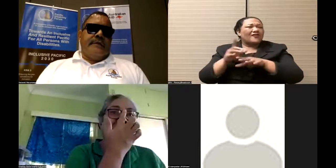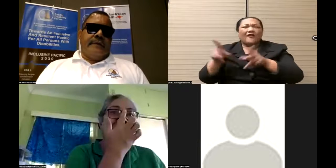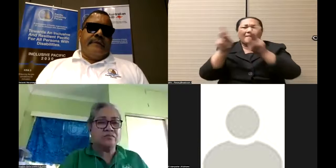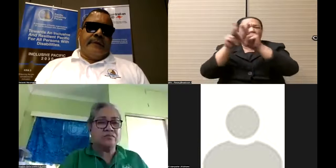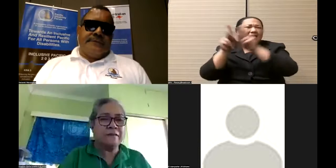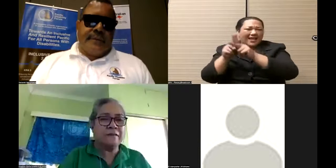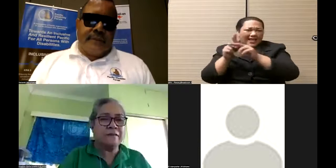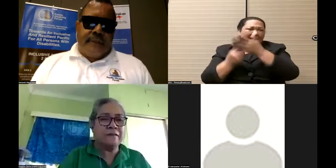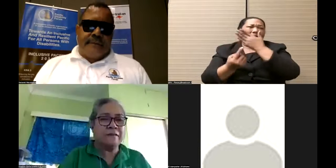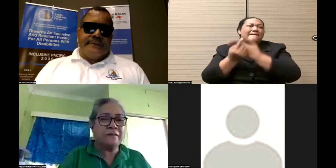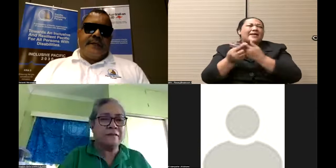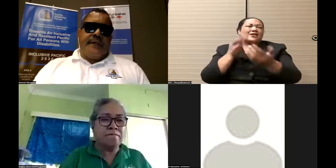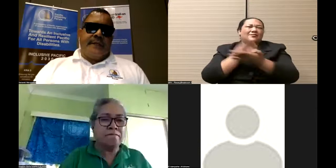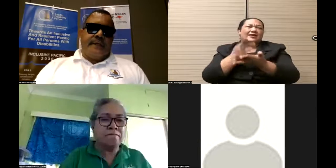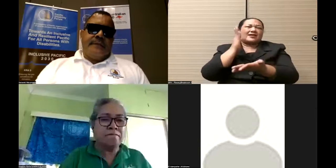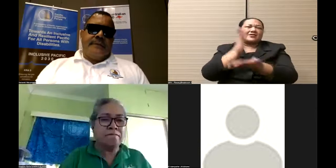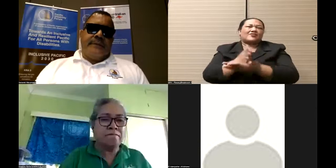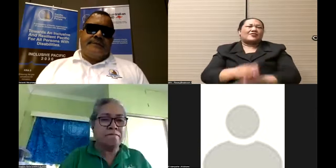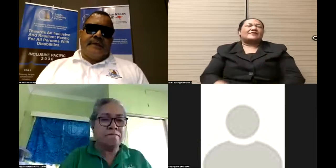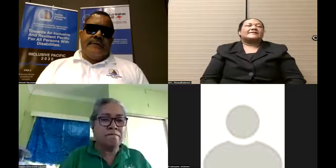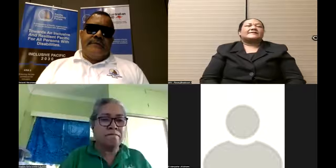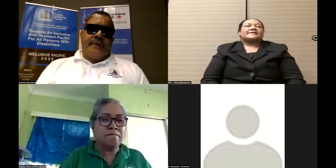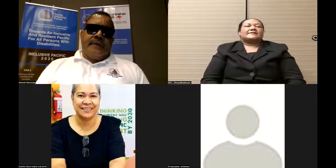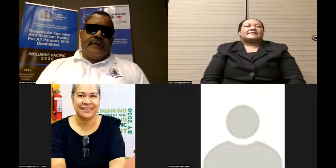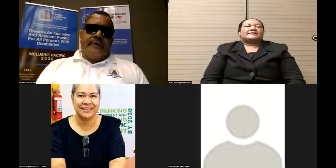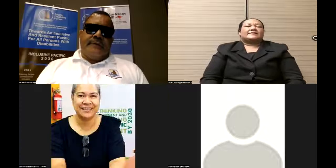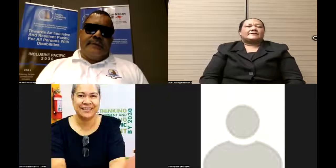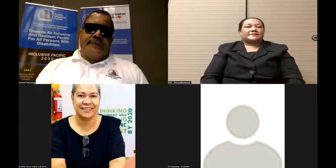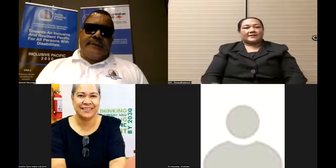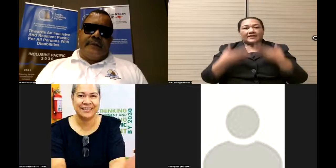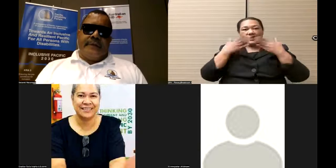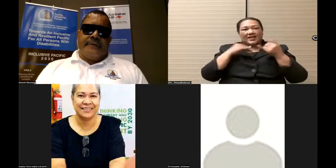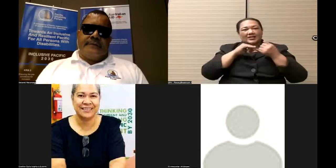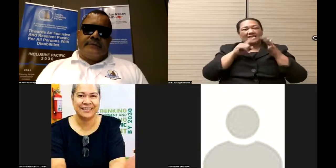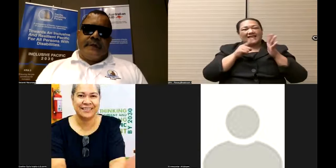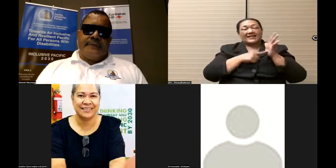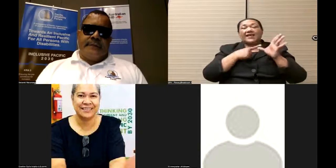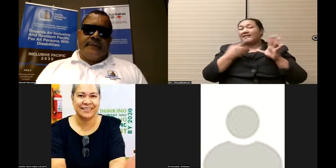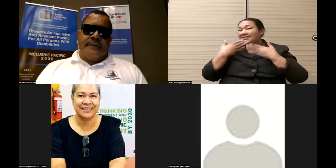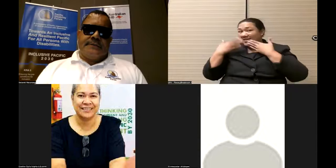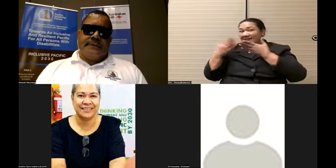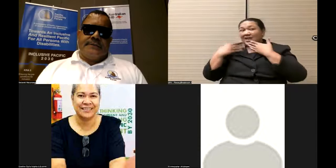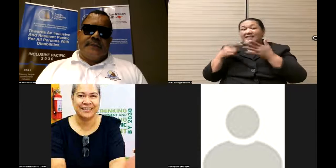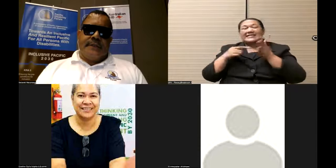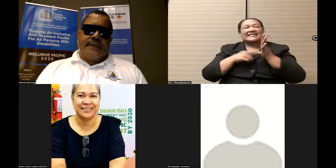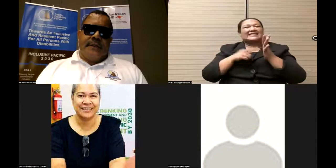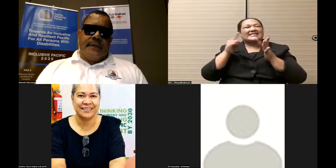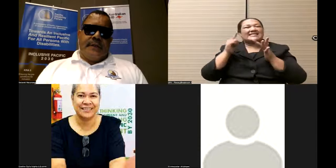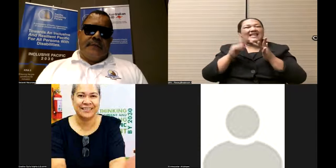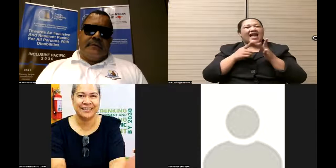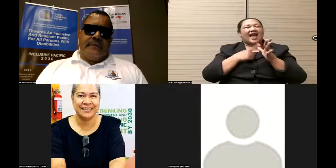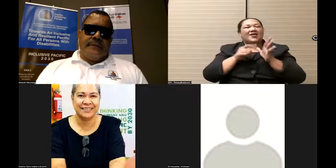Thank you. Thank you very much, Madam Siale. Please, our moderators, particularly those who are joining us